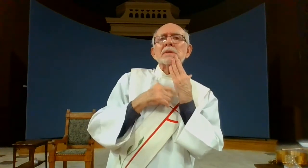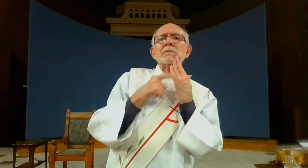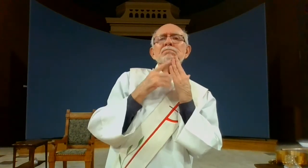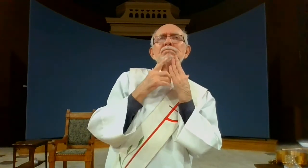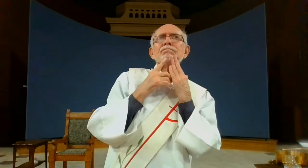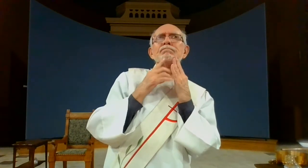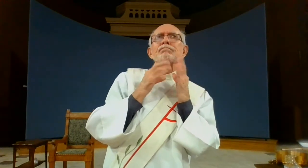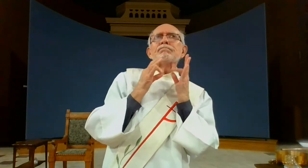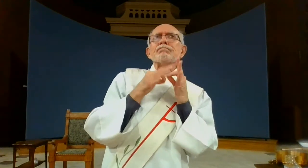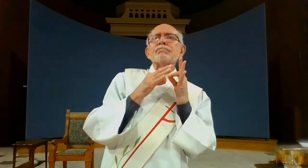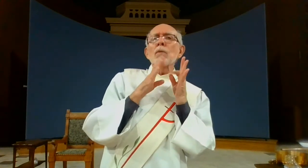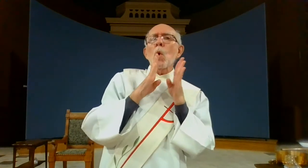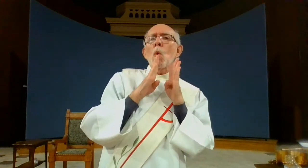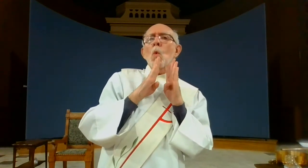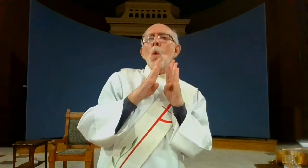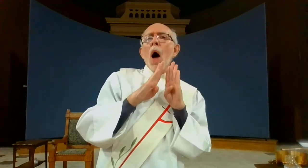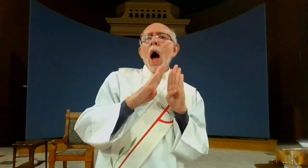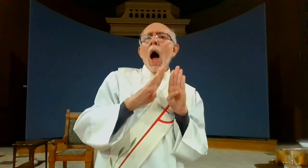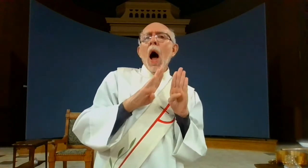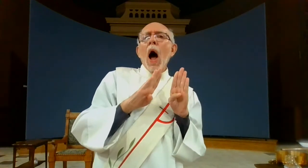he started to consider